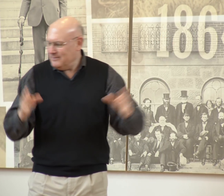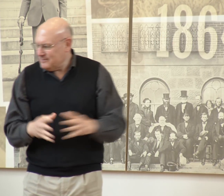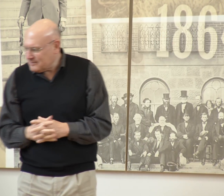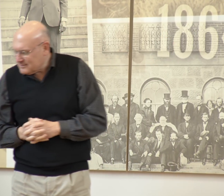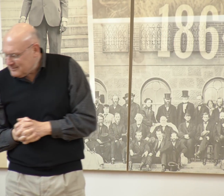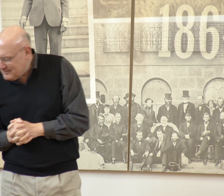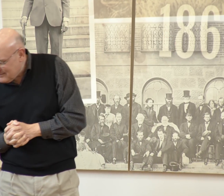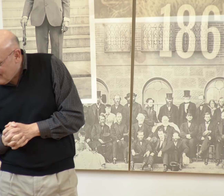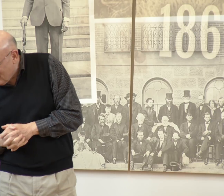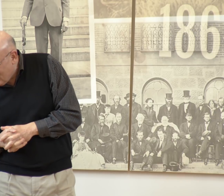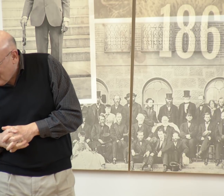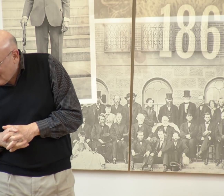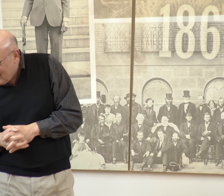extraordinary.